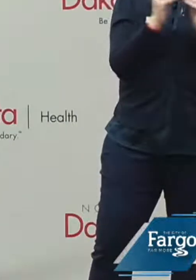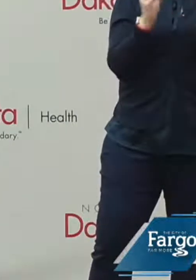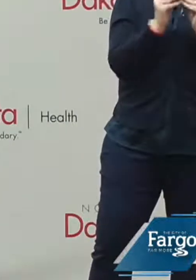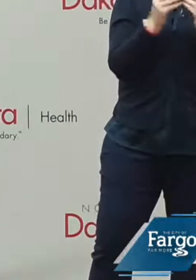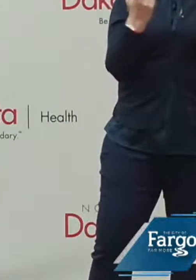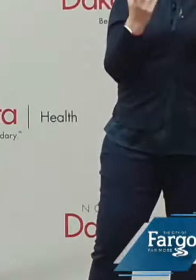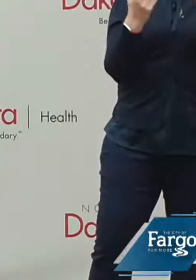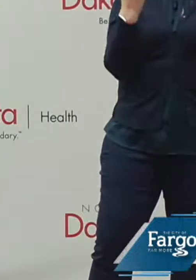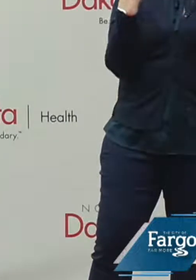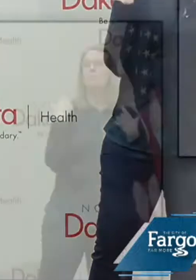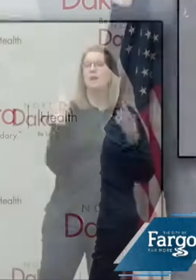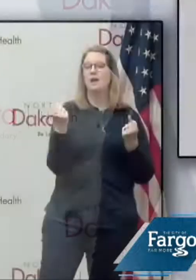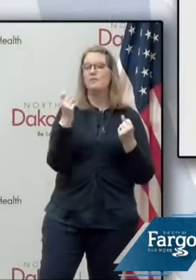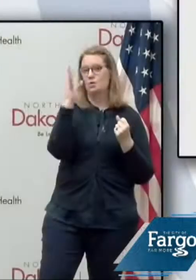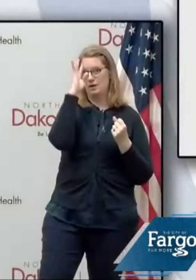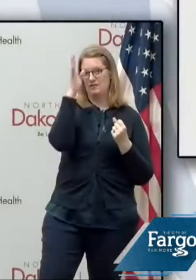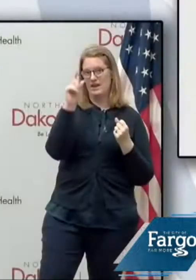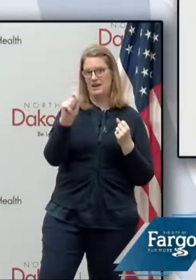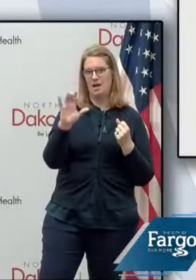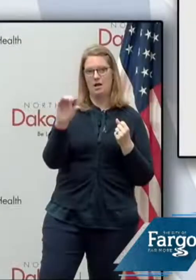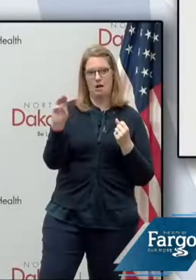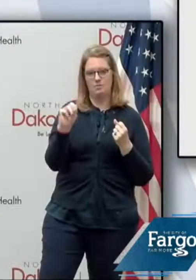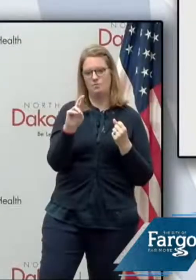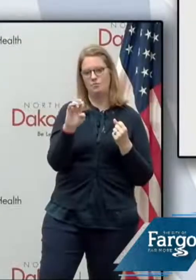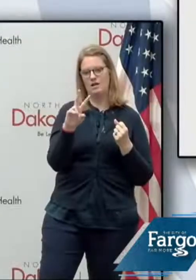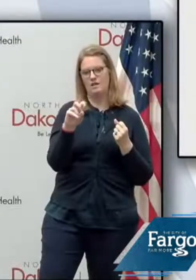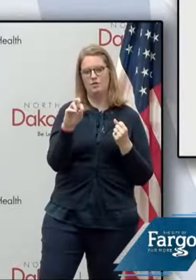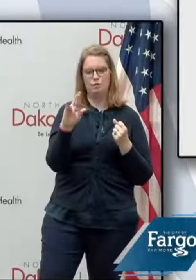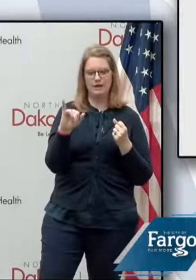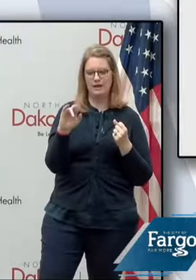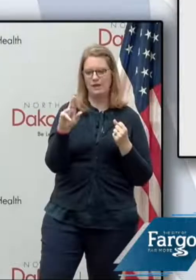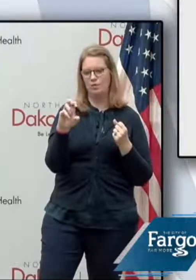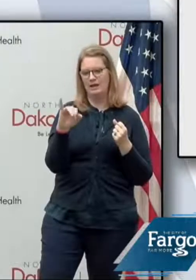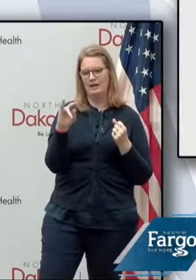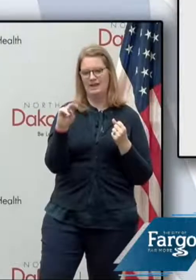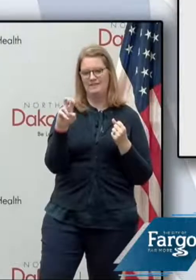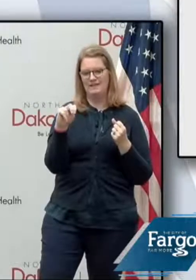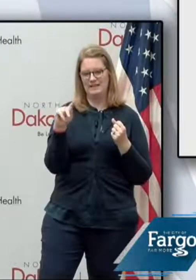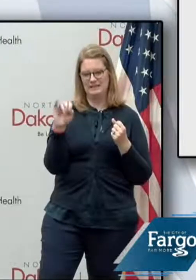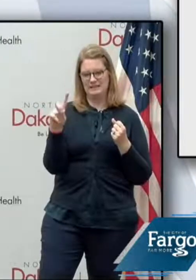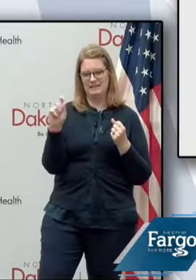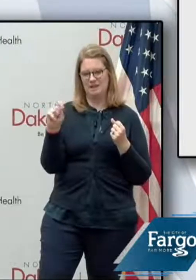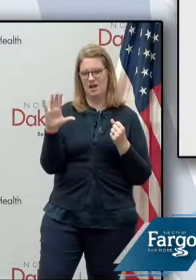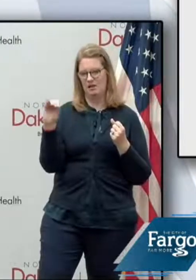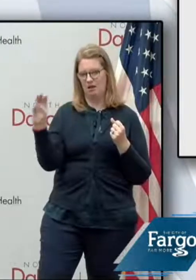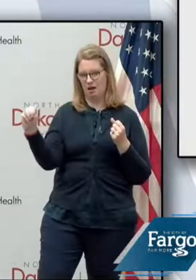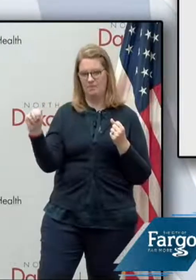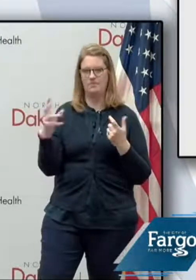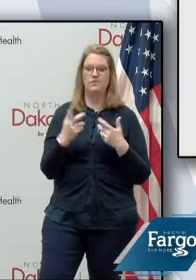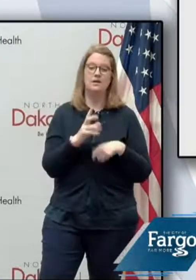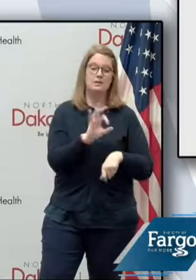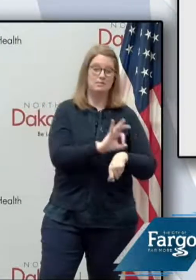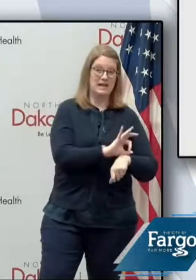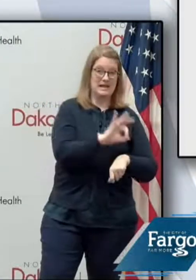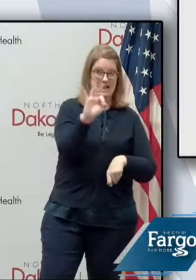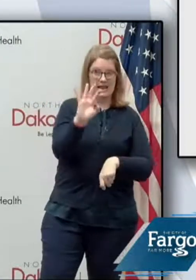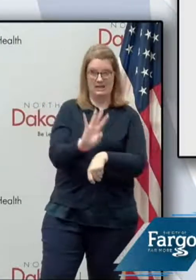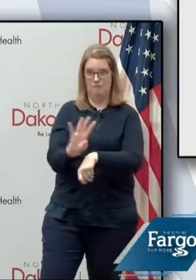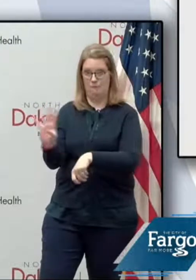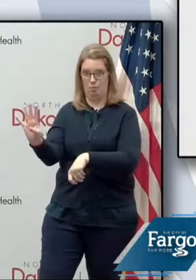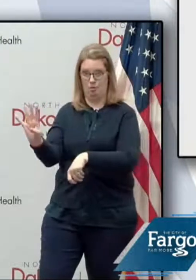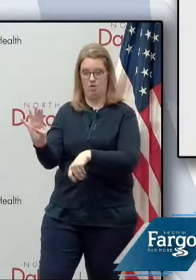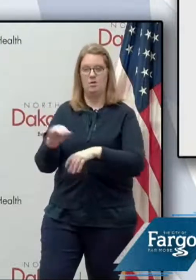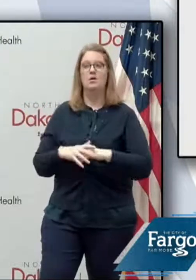to recoveryreinvented.com and register to be able to access the conference. It'll be from 9 a.m. to 4